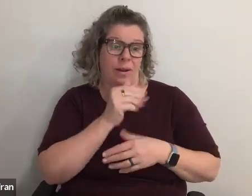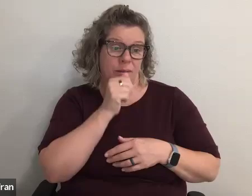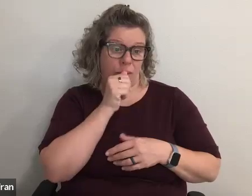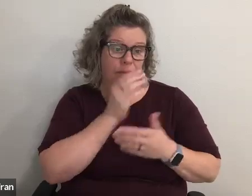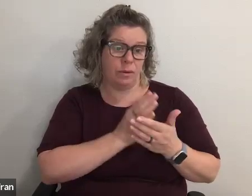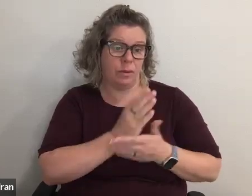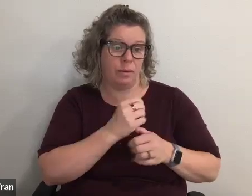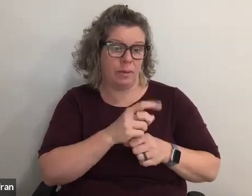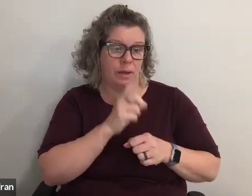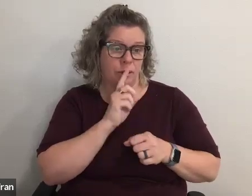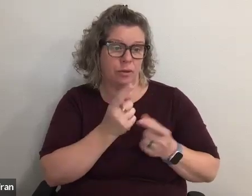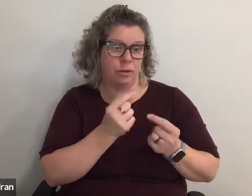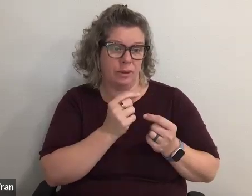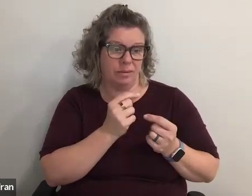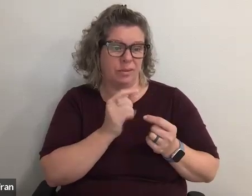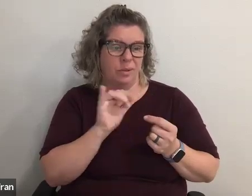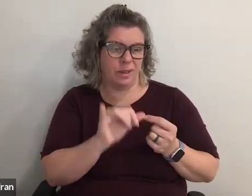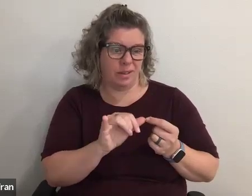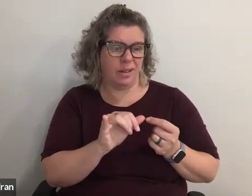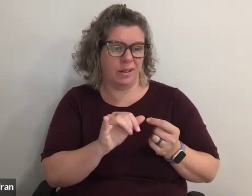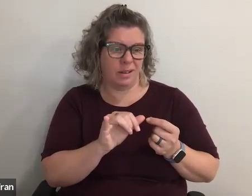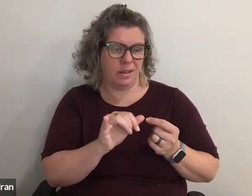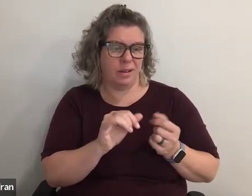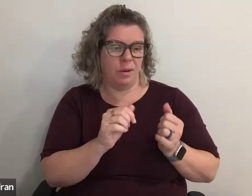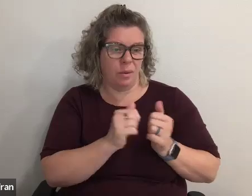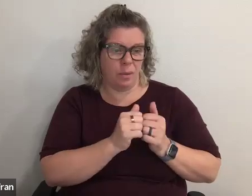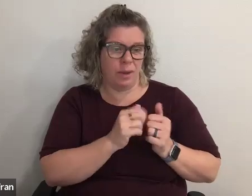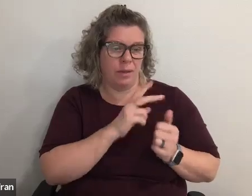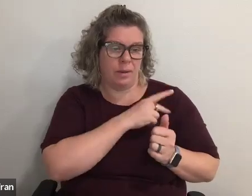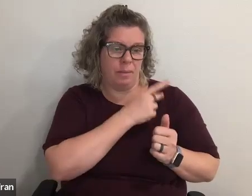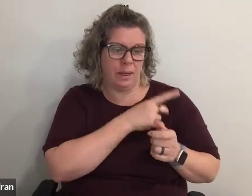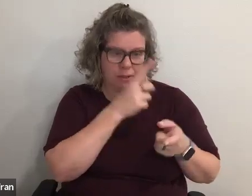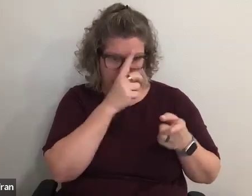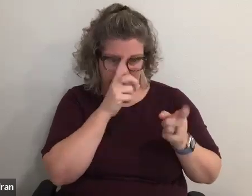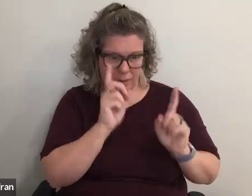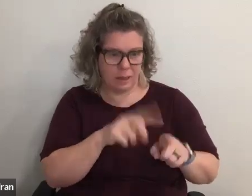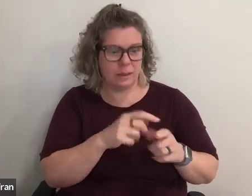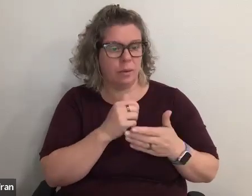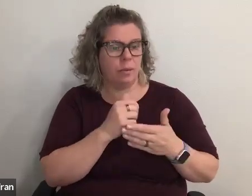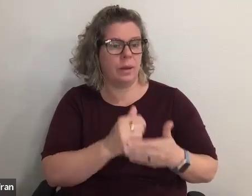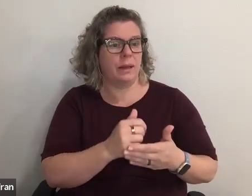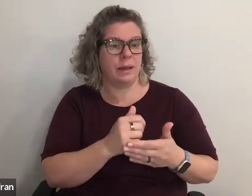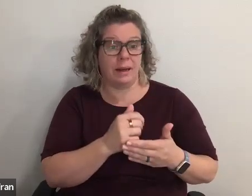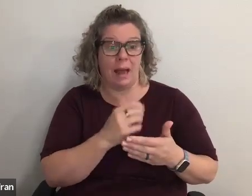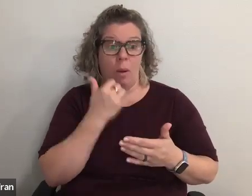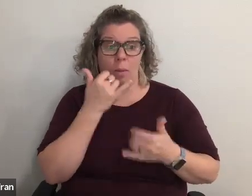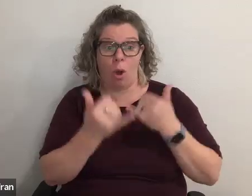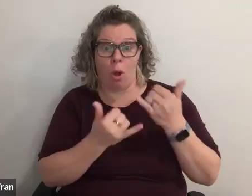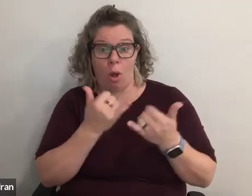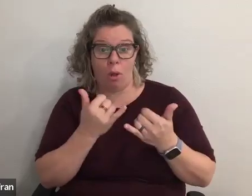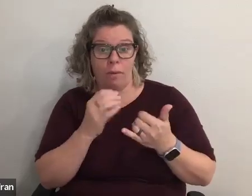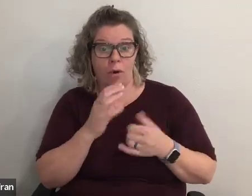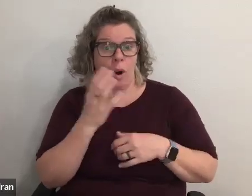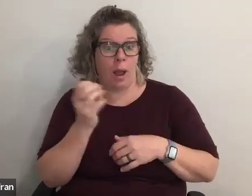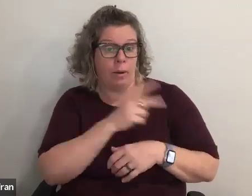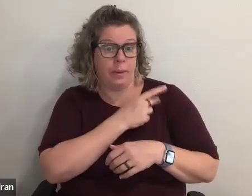So we want to make sure if we're going to be doing that, we're doing that with the patient's consent. We can help get appointments scheduled with outpatient clinics.